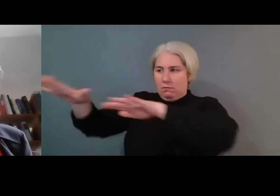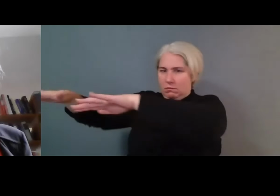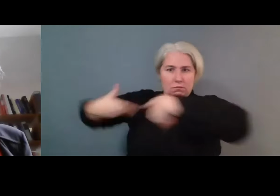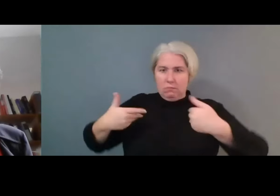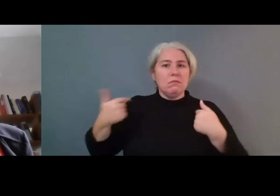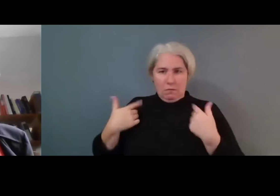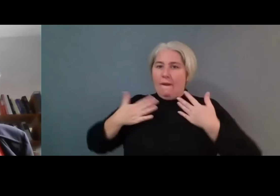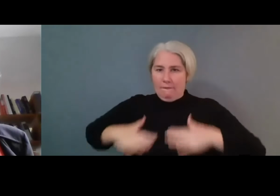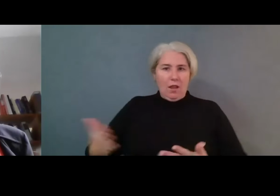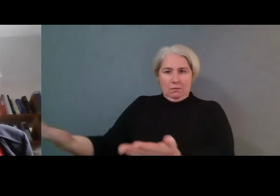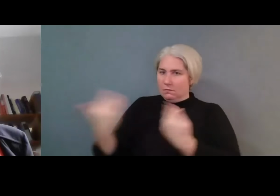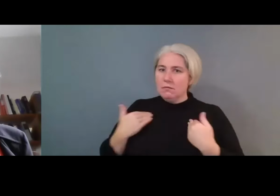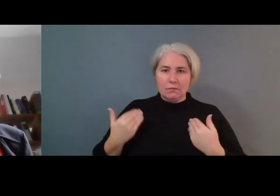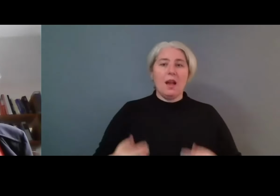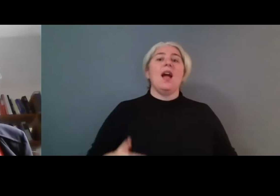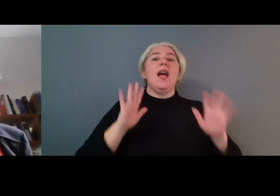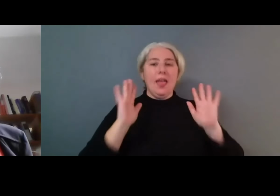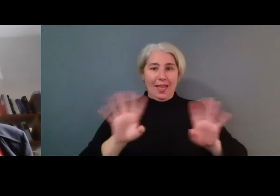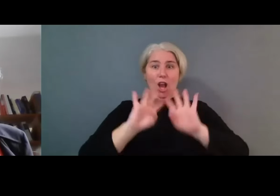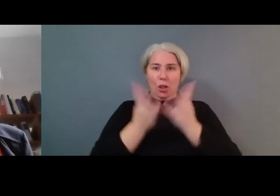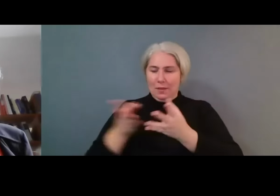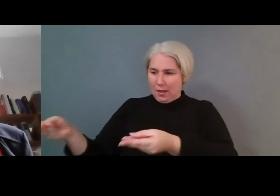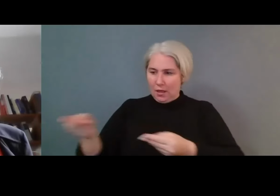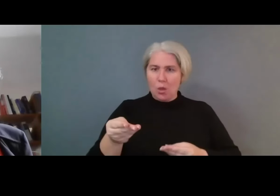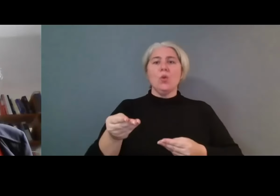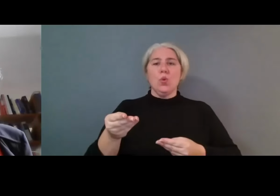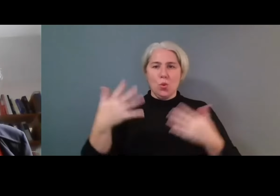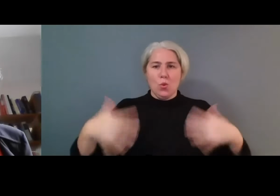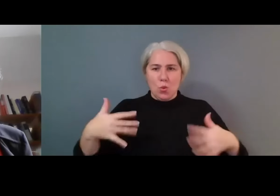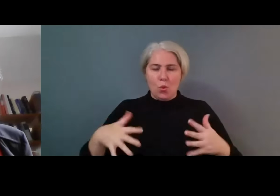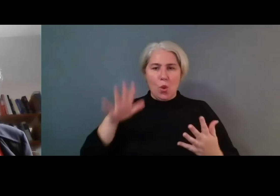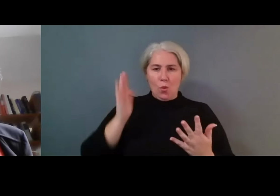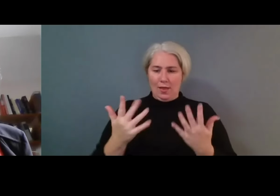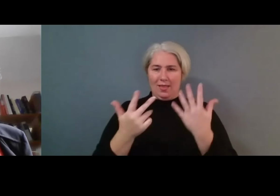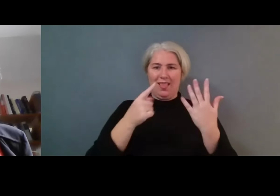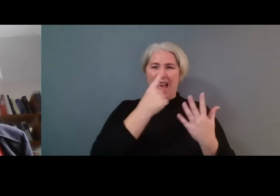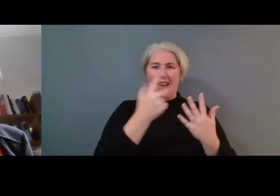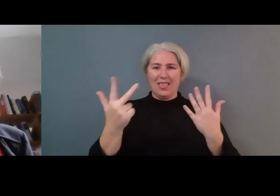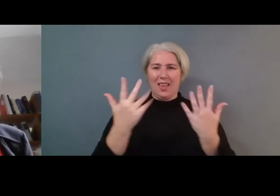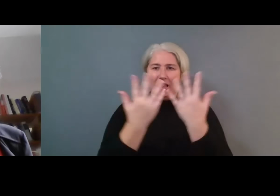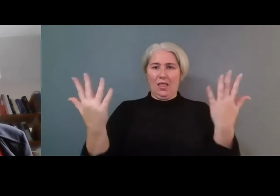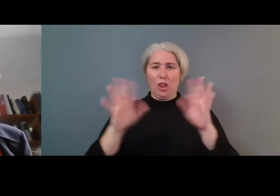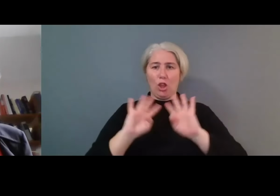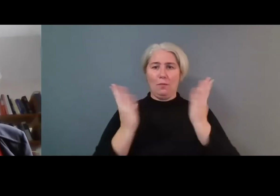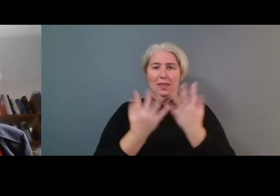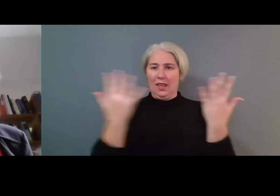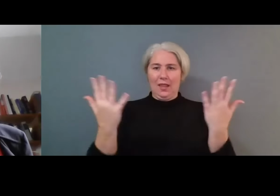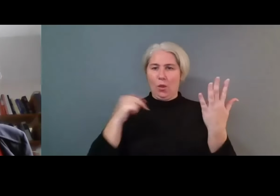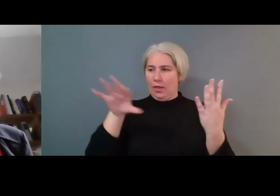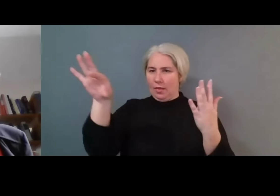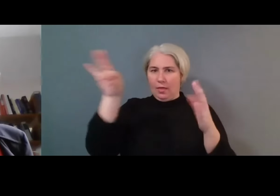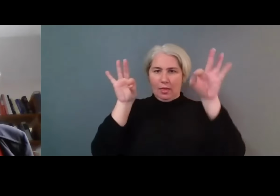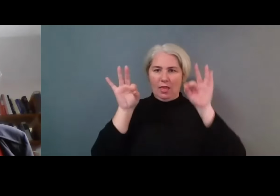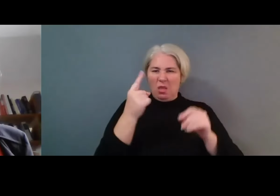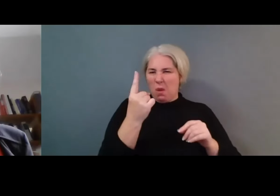a procedure. Then it appoints 2 or 3 committee members to look into the information,